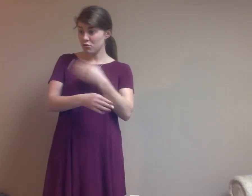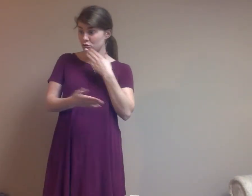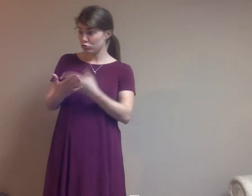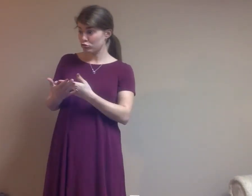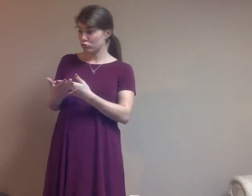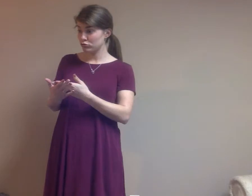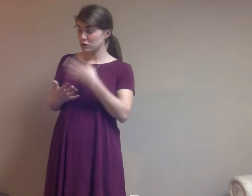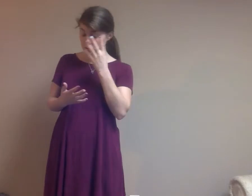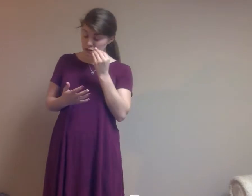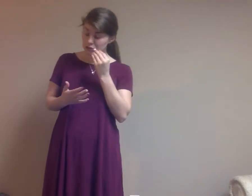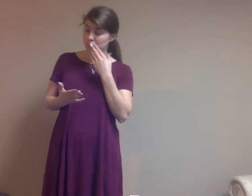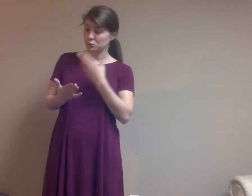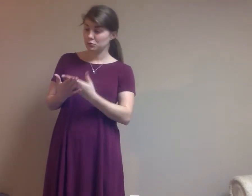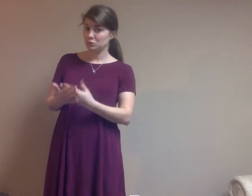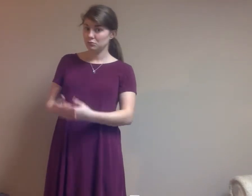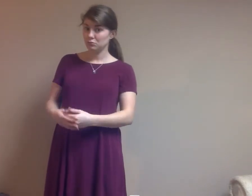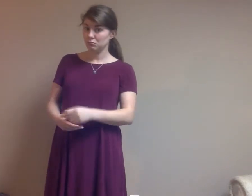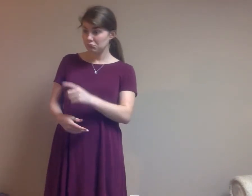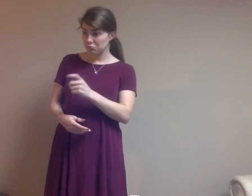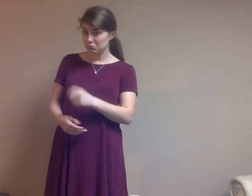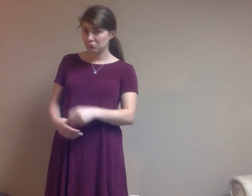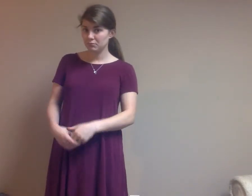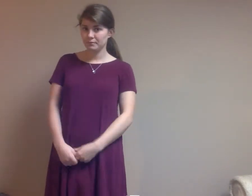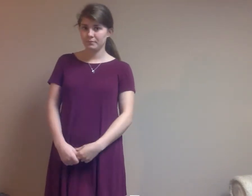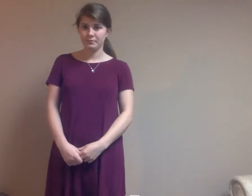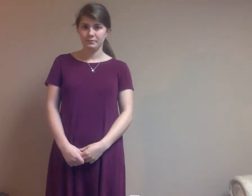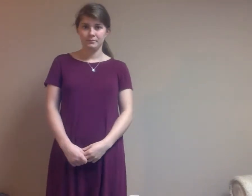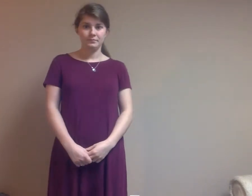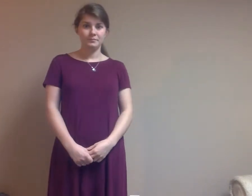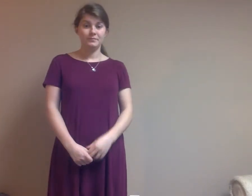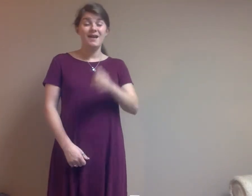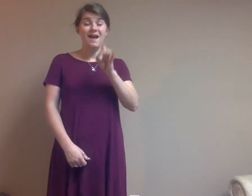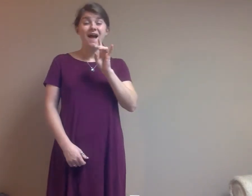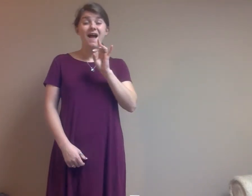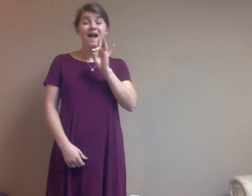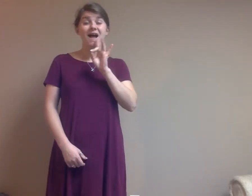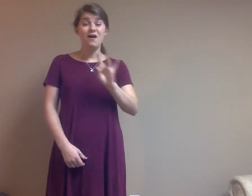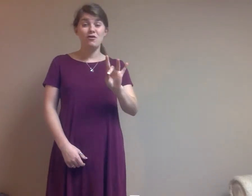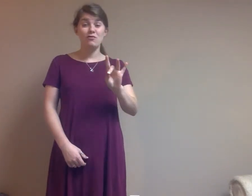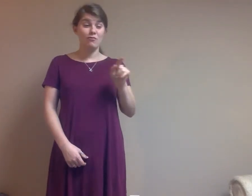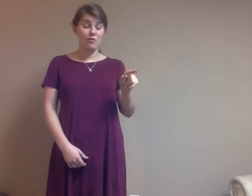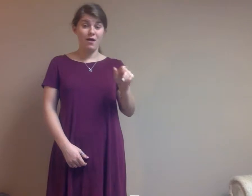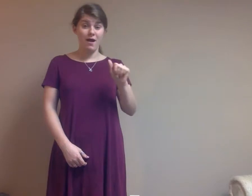It's 8-year-old April Ross's first morning at boarding school. How was your first night, girls?